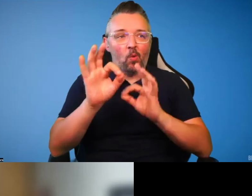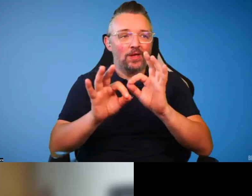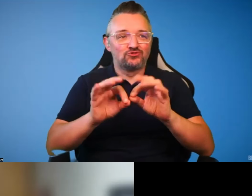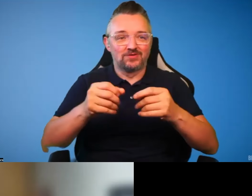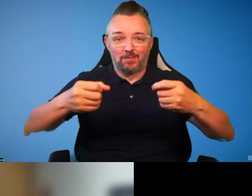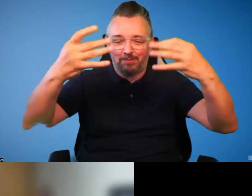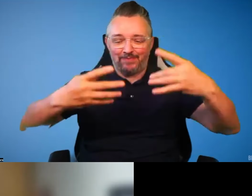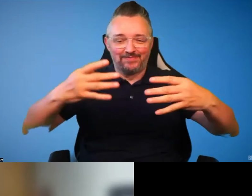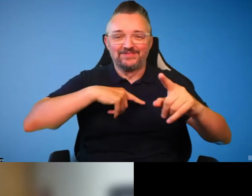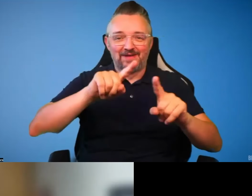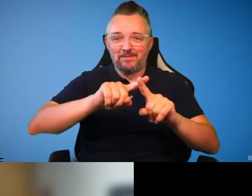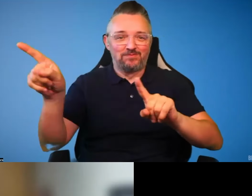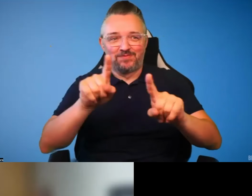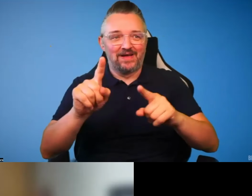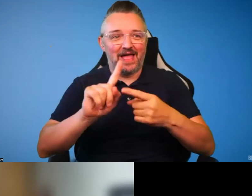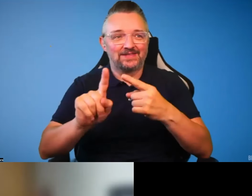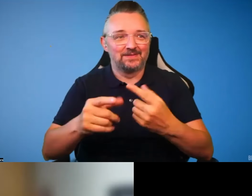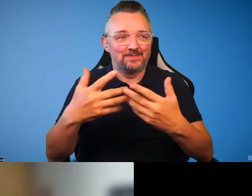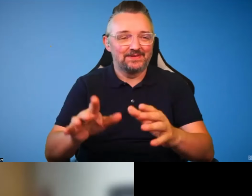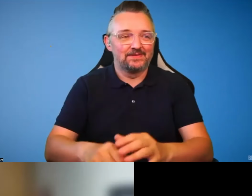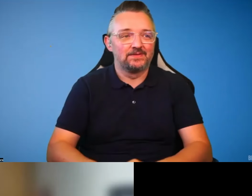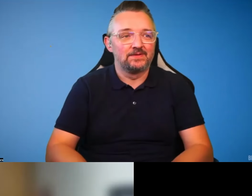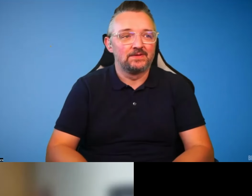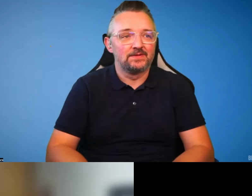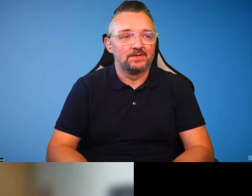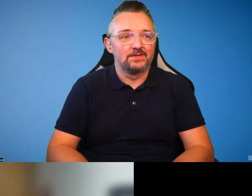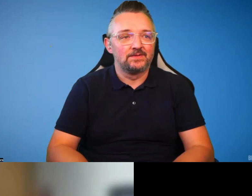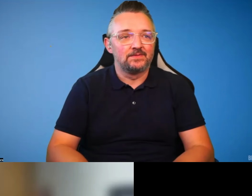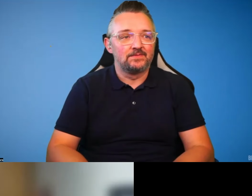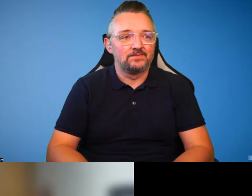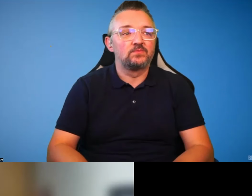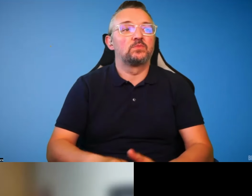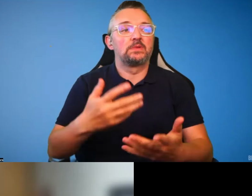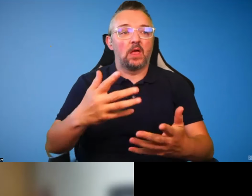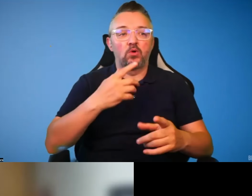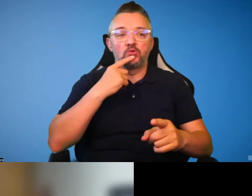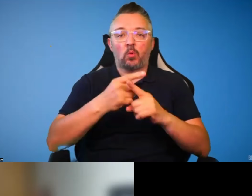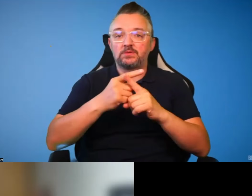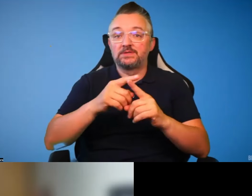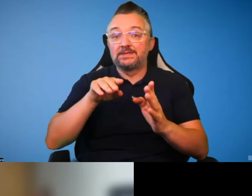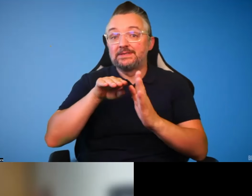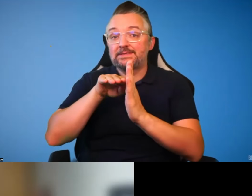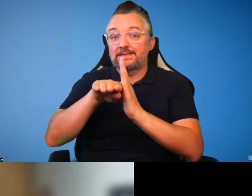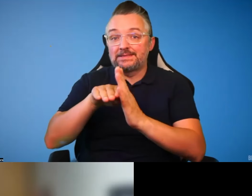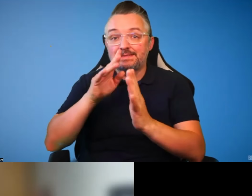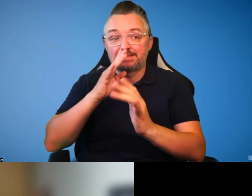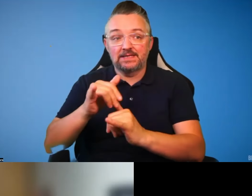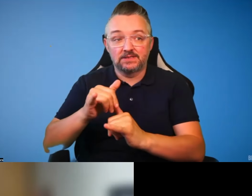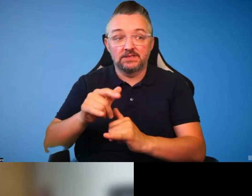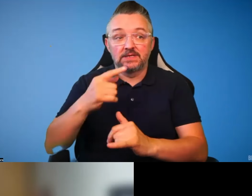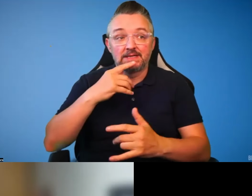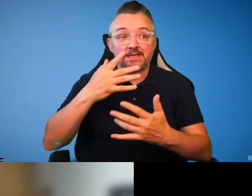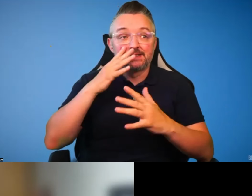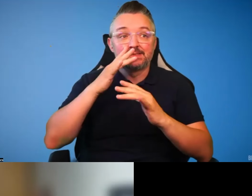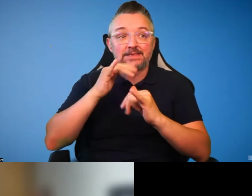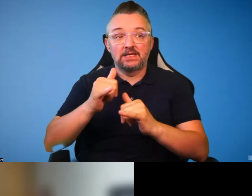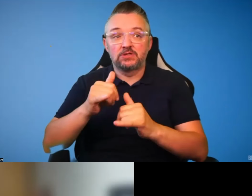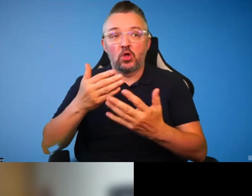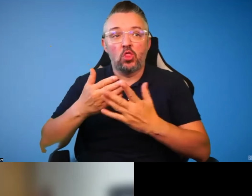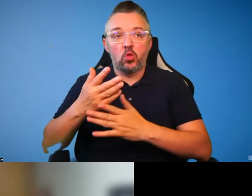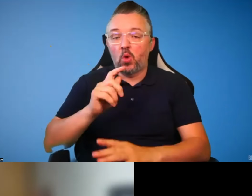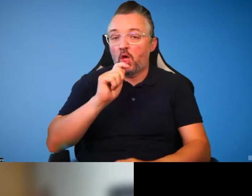screen, so apologies for the confusion there. This is the question on testing. Is testing only done through swabs